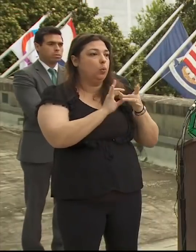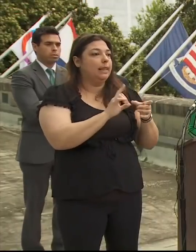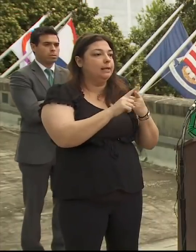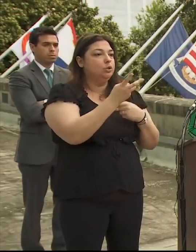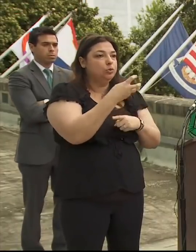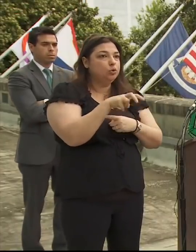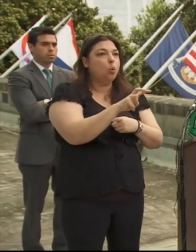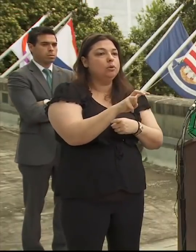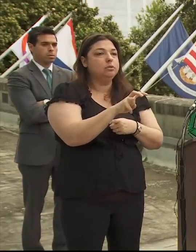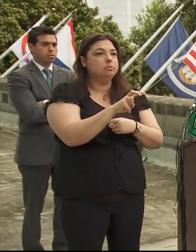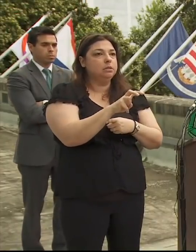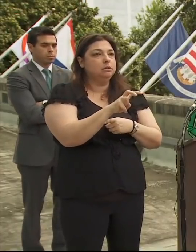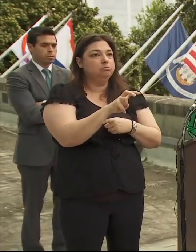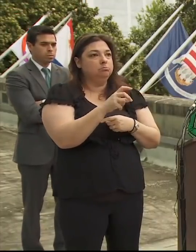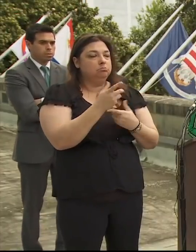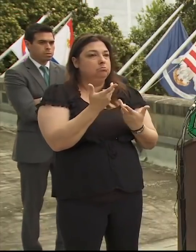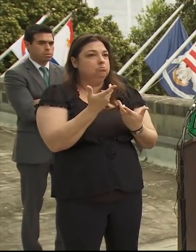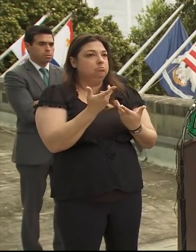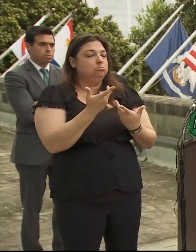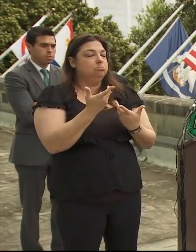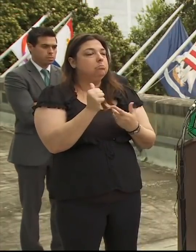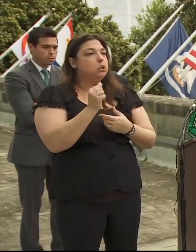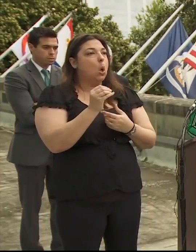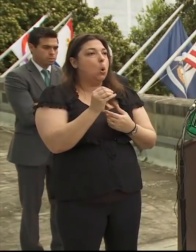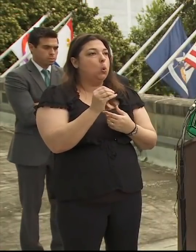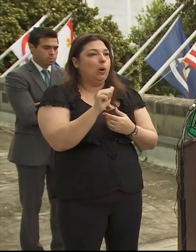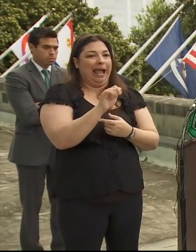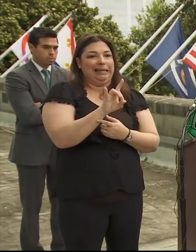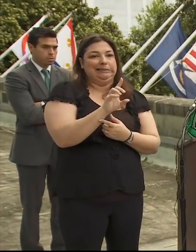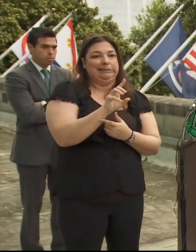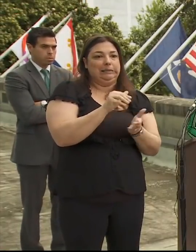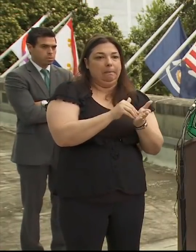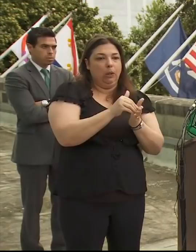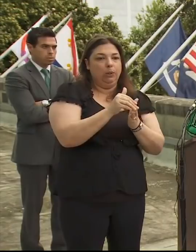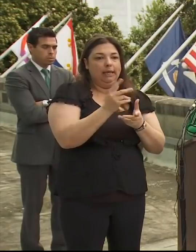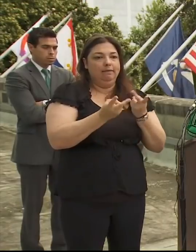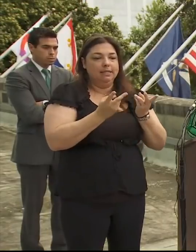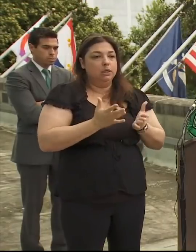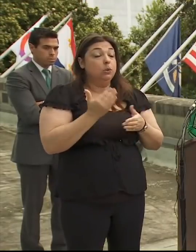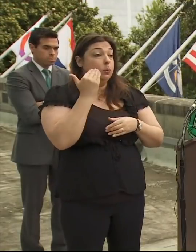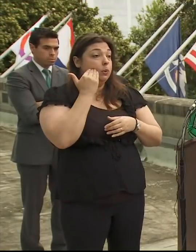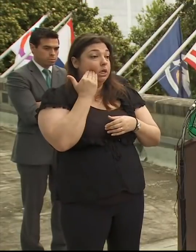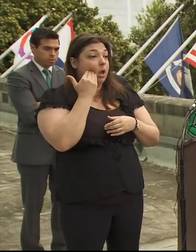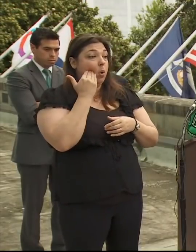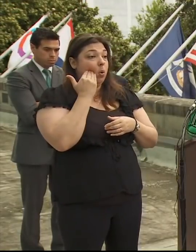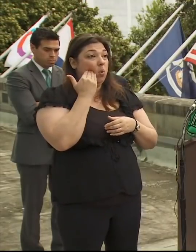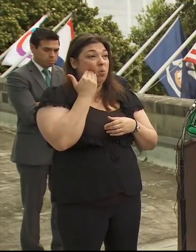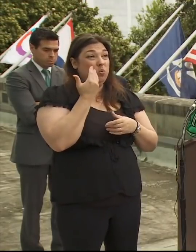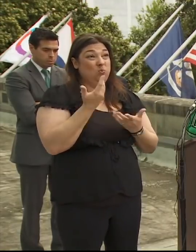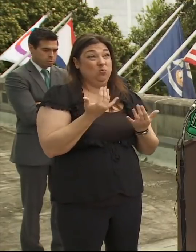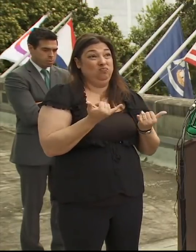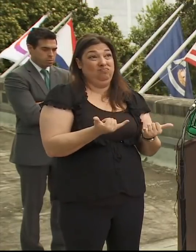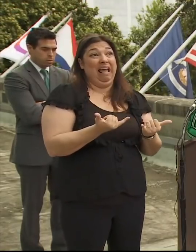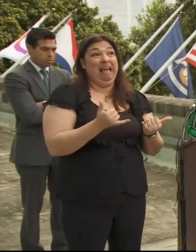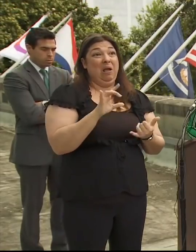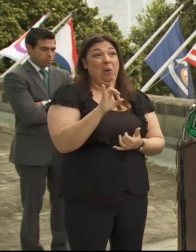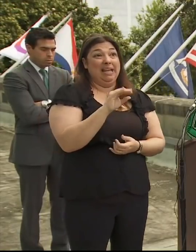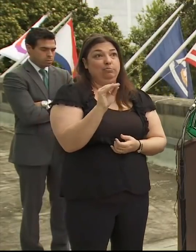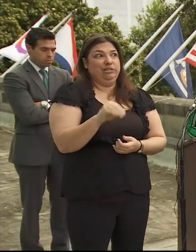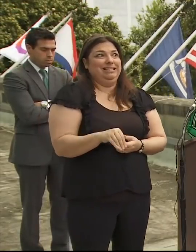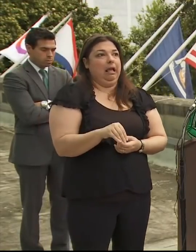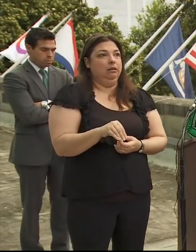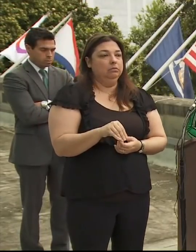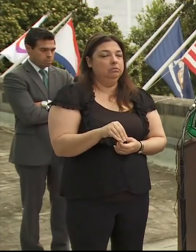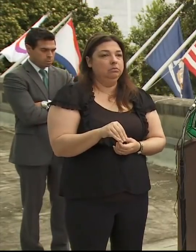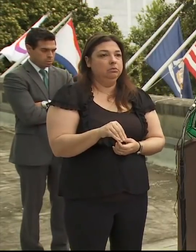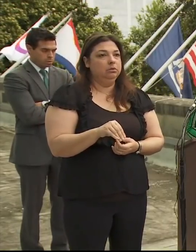being a destination city. So 18 million visitors. We know that right now our occupancy is at 8%,